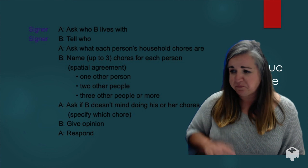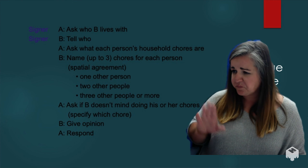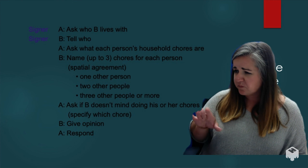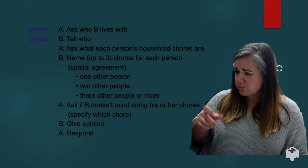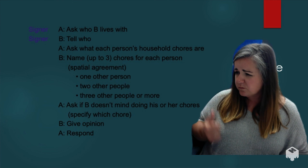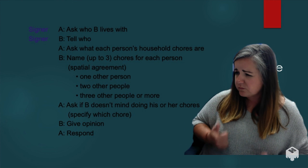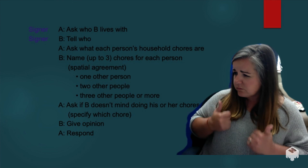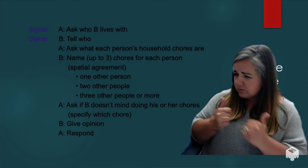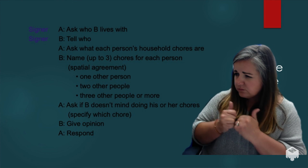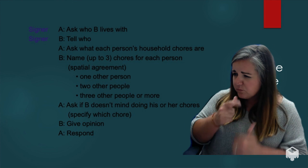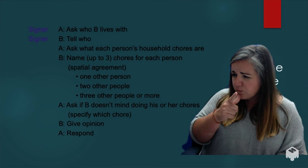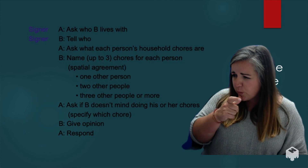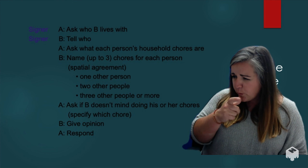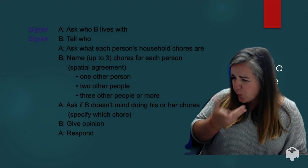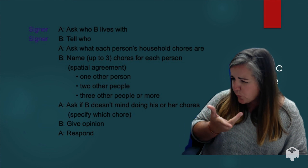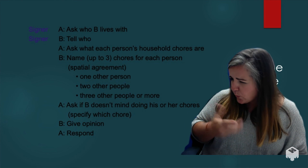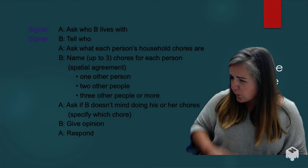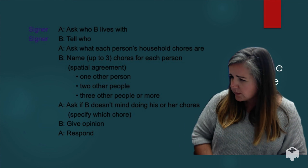characters.